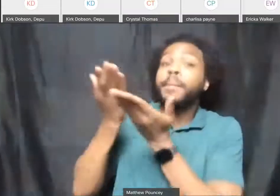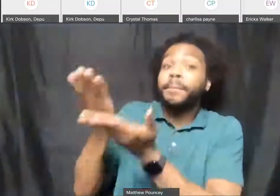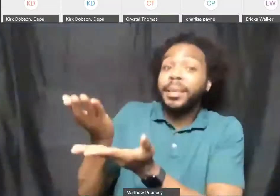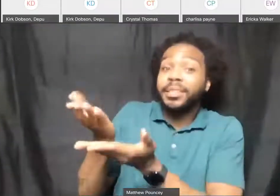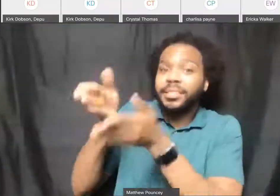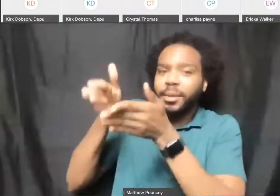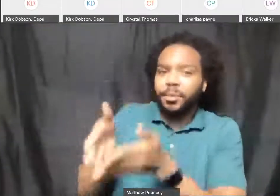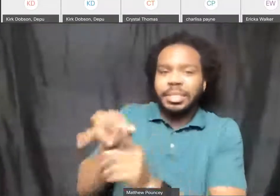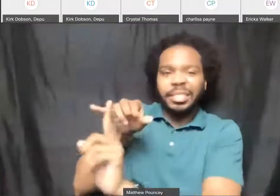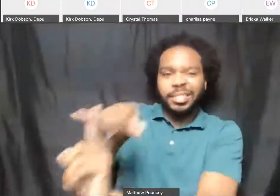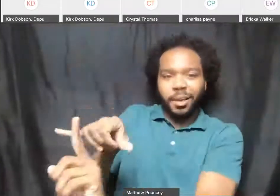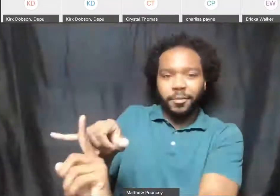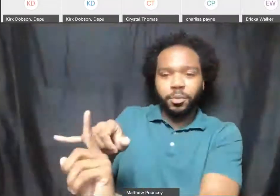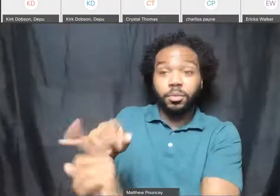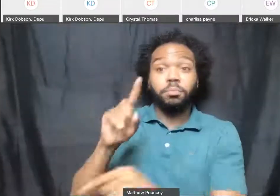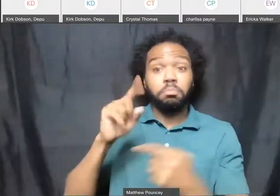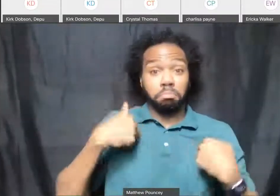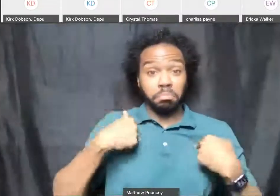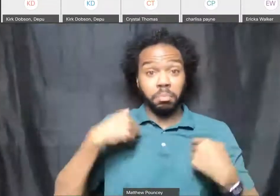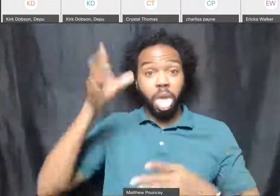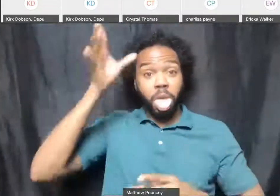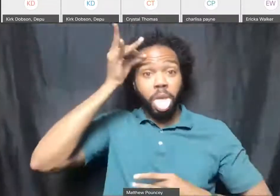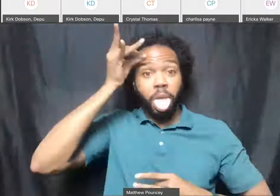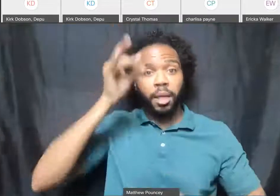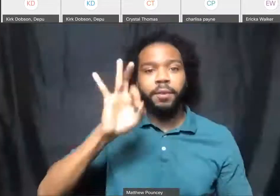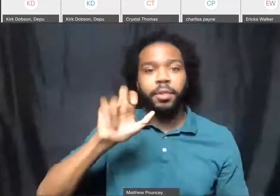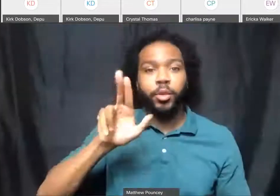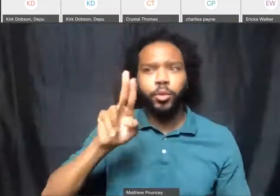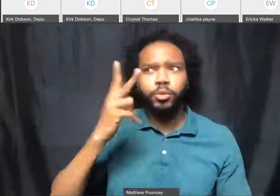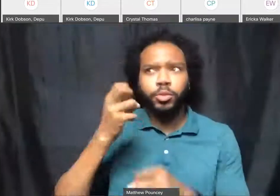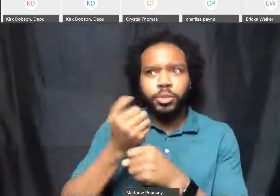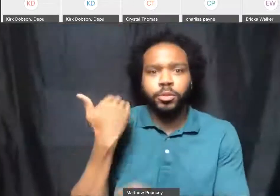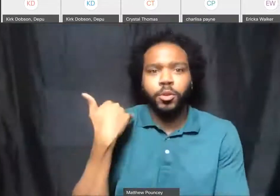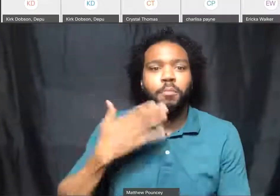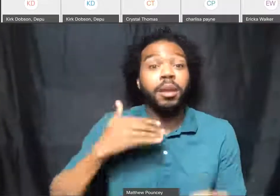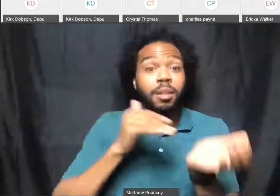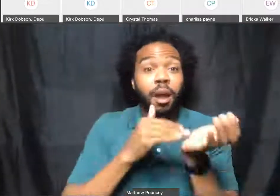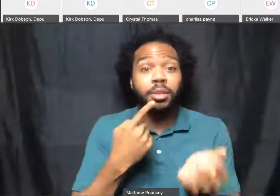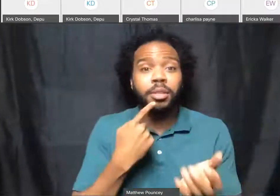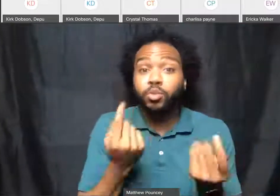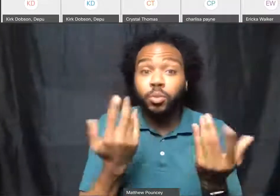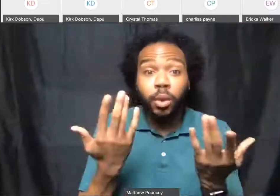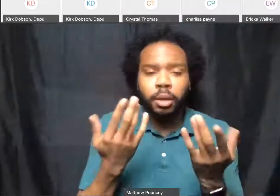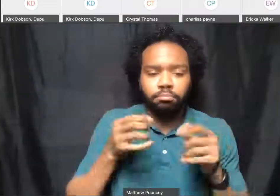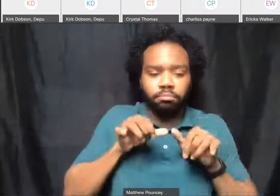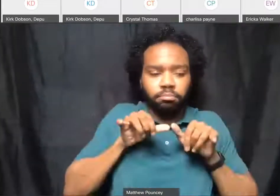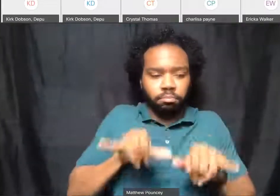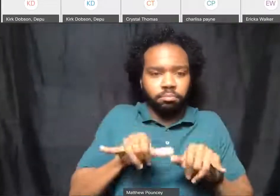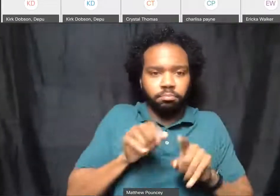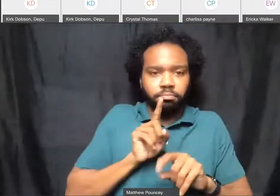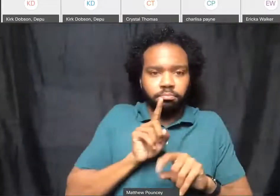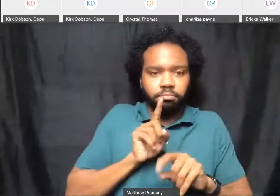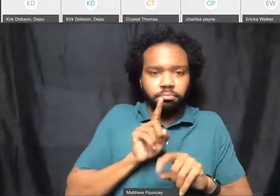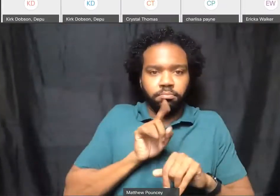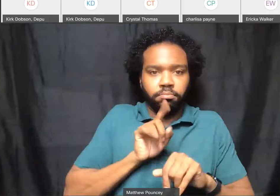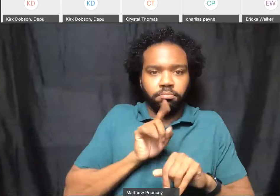When I got the flu 2 years ago, my doctor recommended quarantine. In fact, made me leave the office through another door